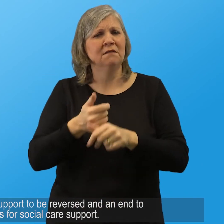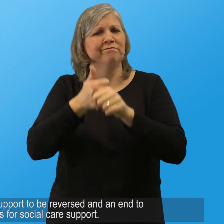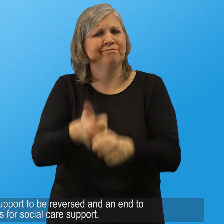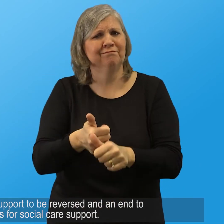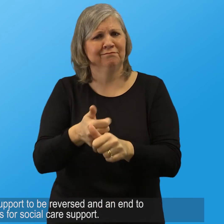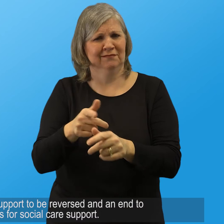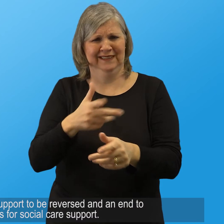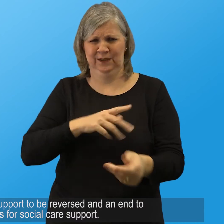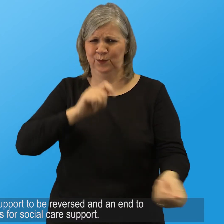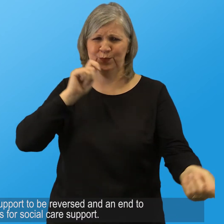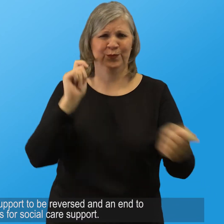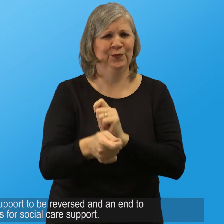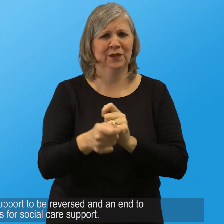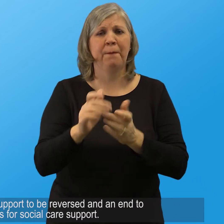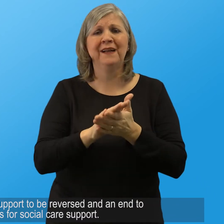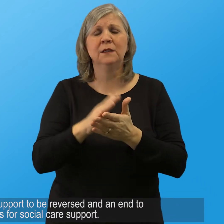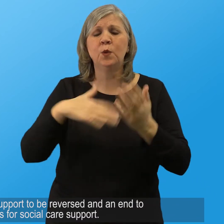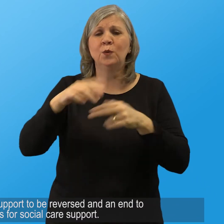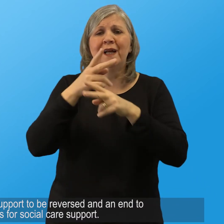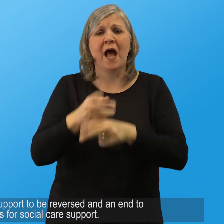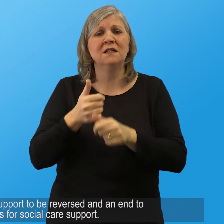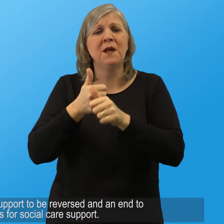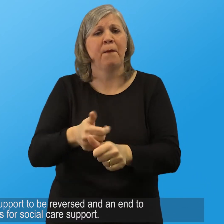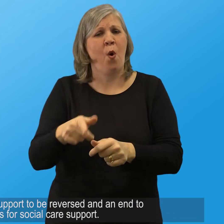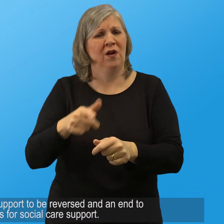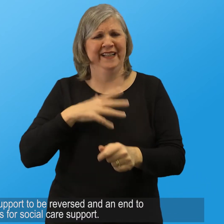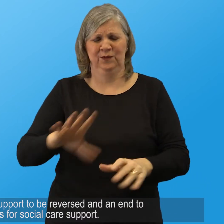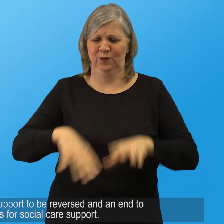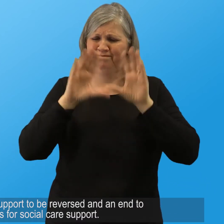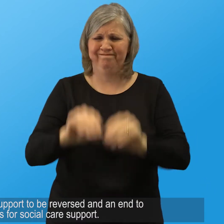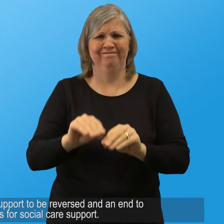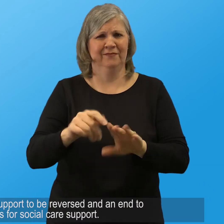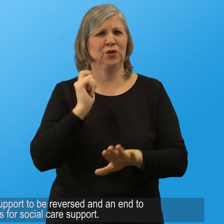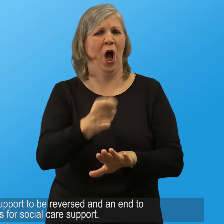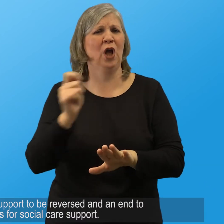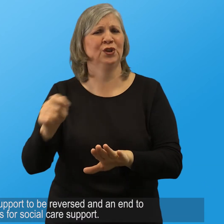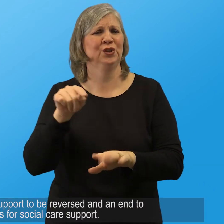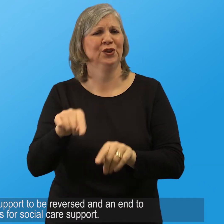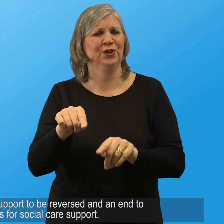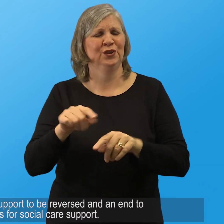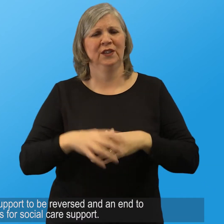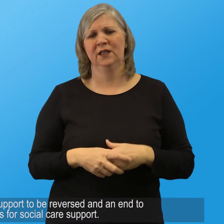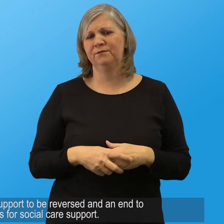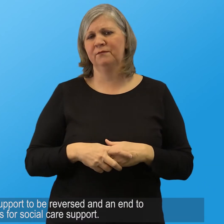Cuts to social care support to be reversed and an end to all charges for social care support.